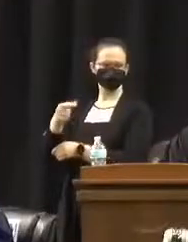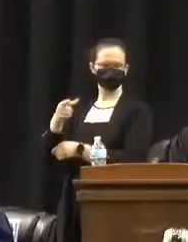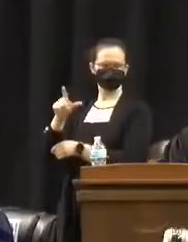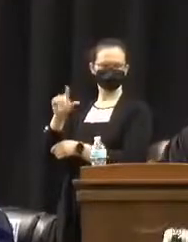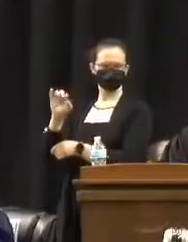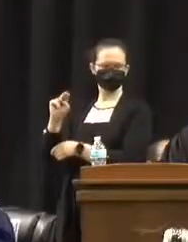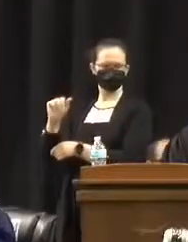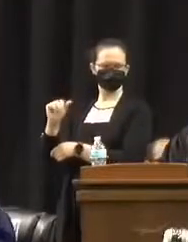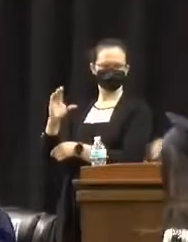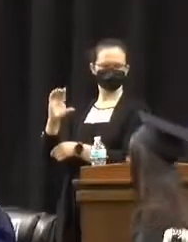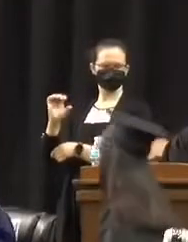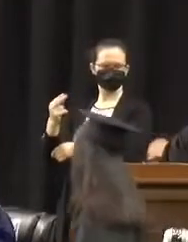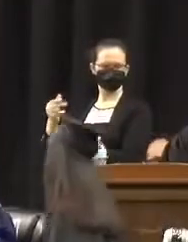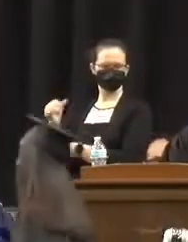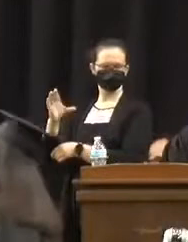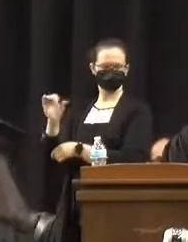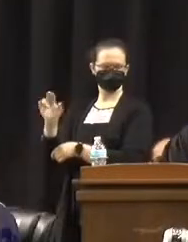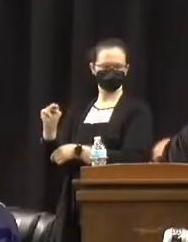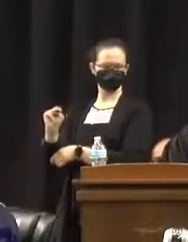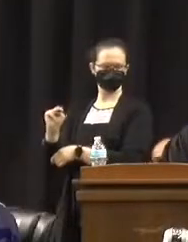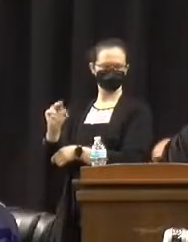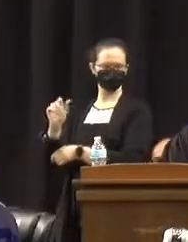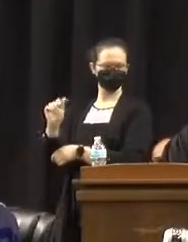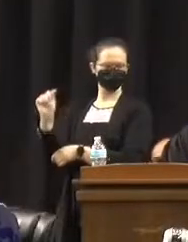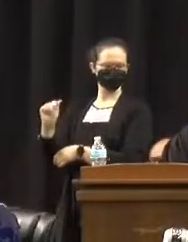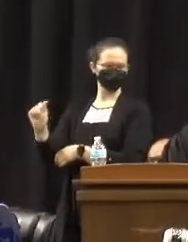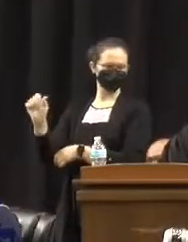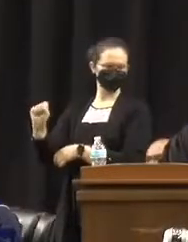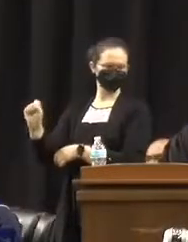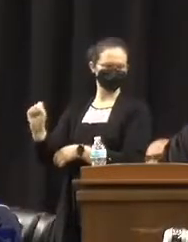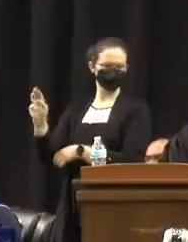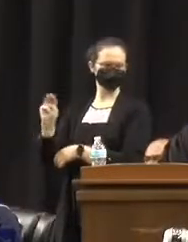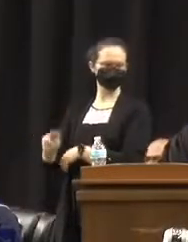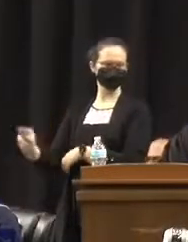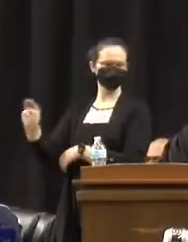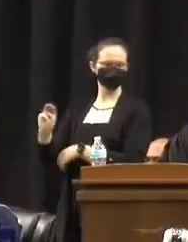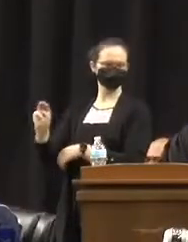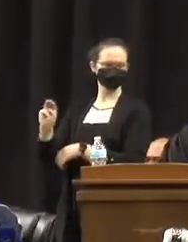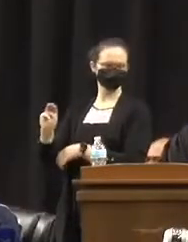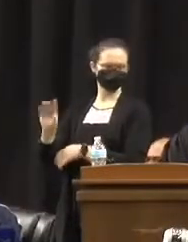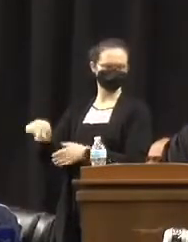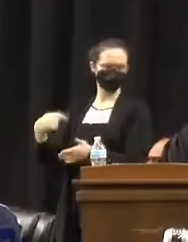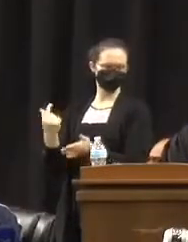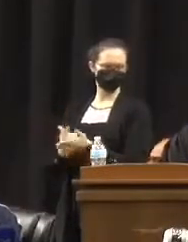Angelina Katie Chacon, Associate of Science, Meritorious Graduate, Arrow Park